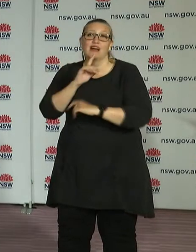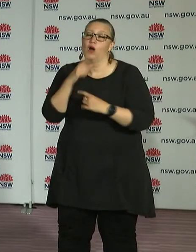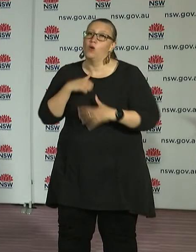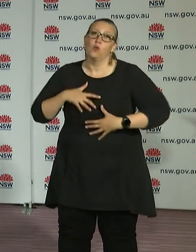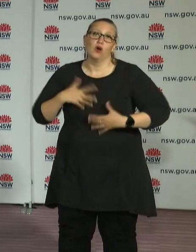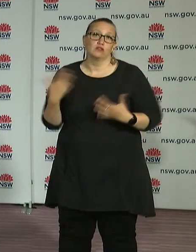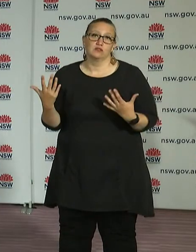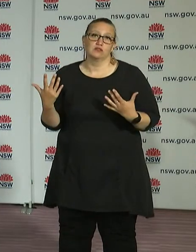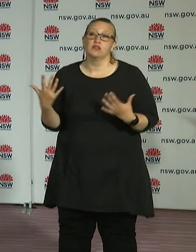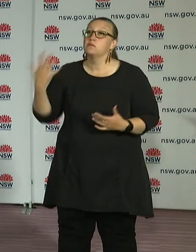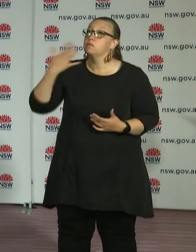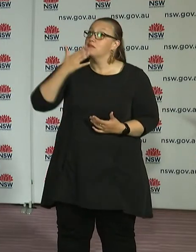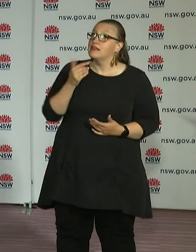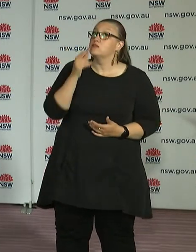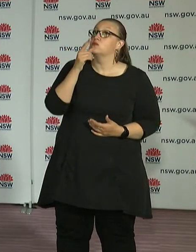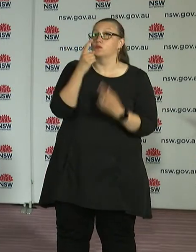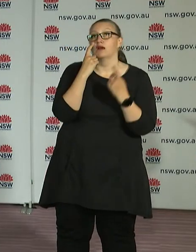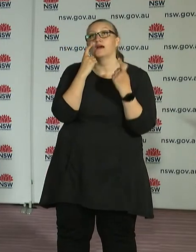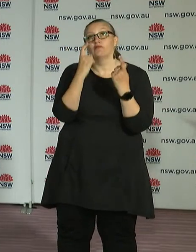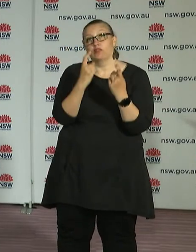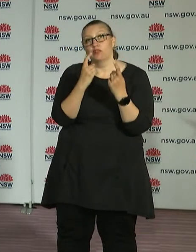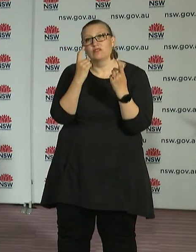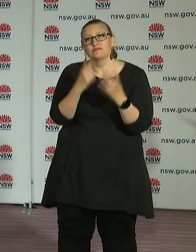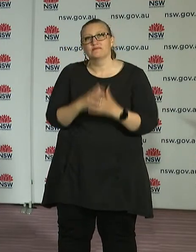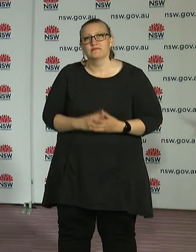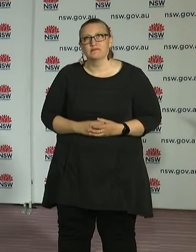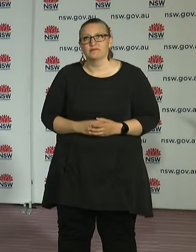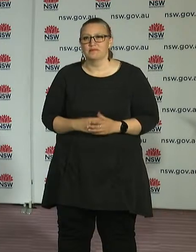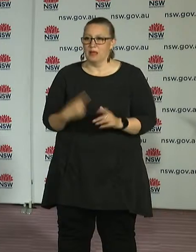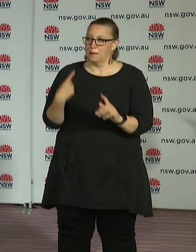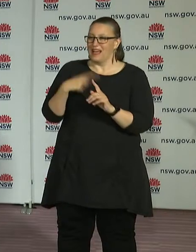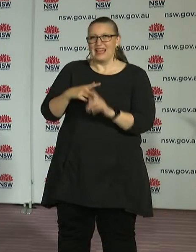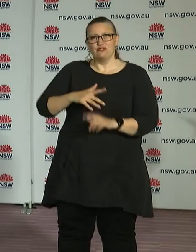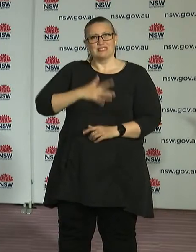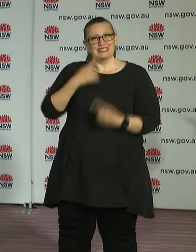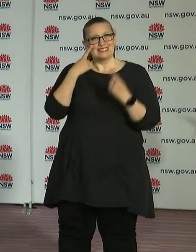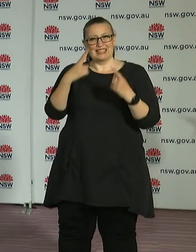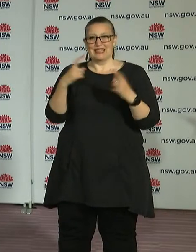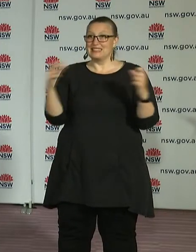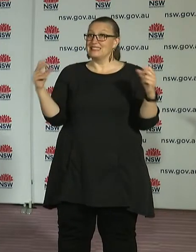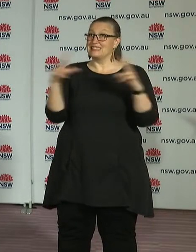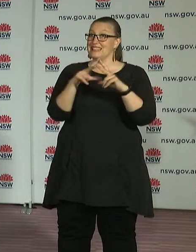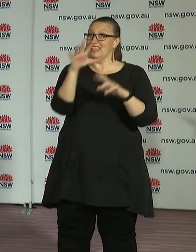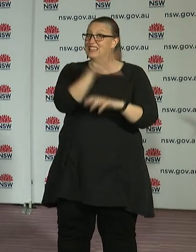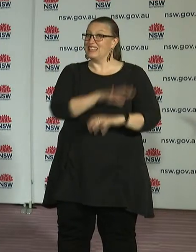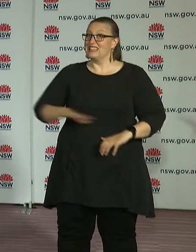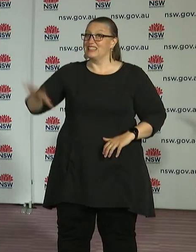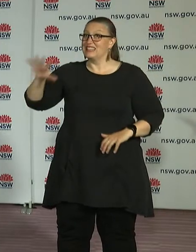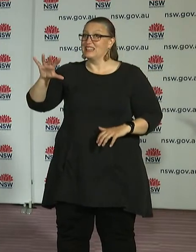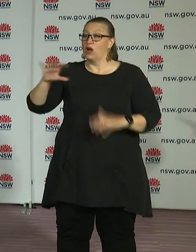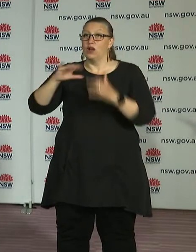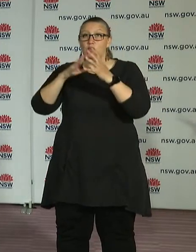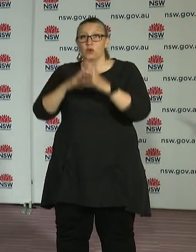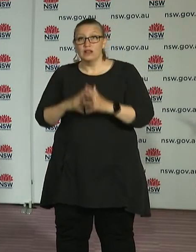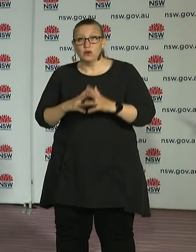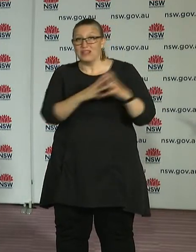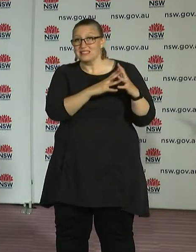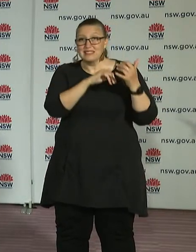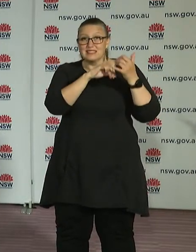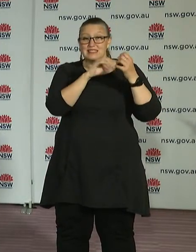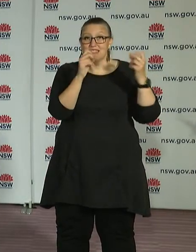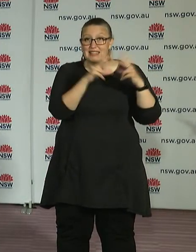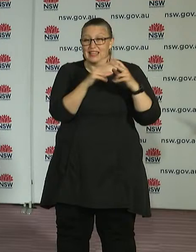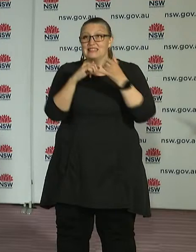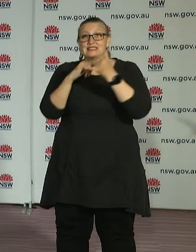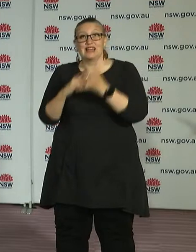caution. Interestingly also, we've seen a reduction in cases across Sydney, Greater Sydney, Western Sydney and South Western Sydney has seen a reduction